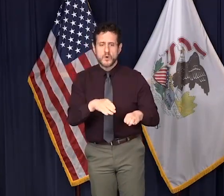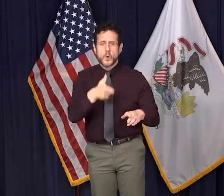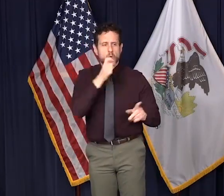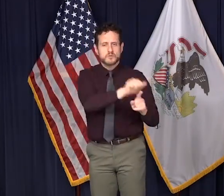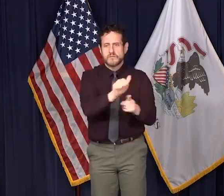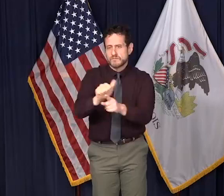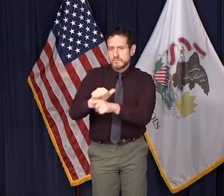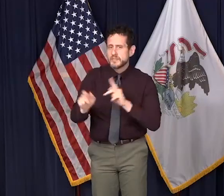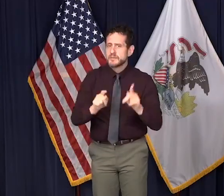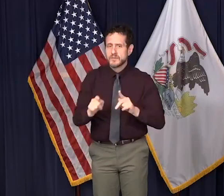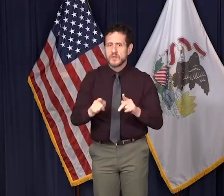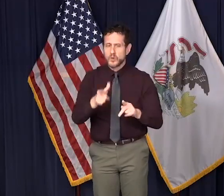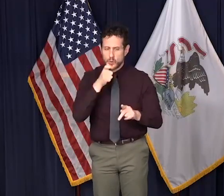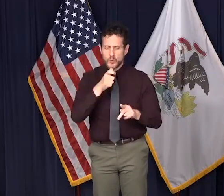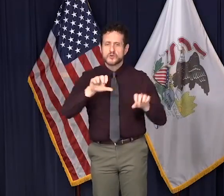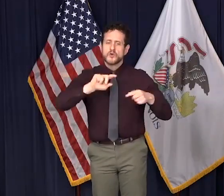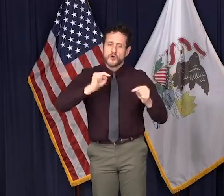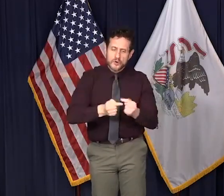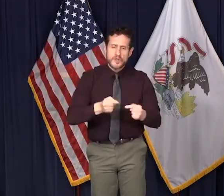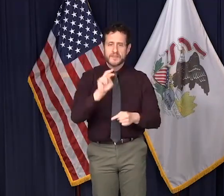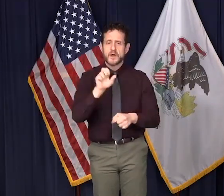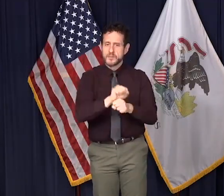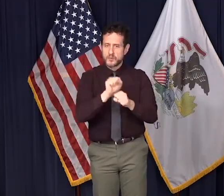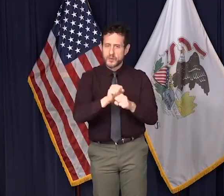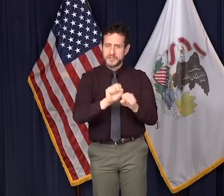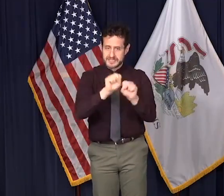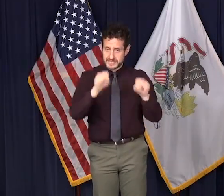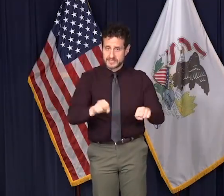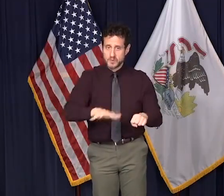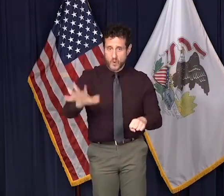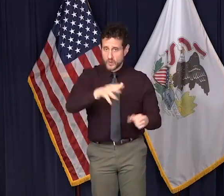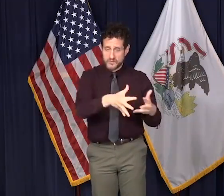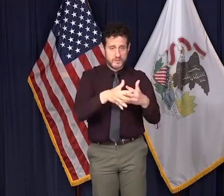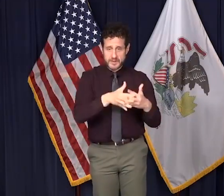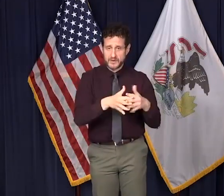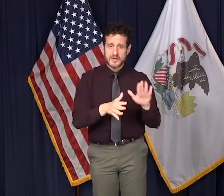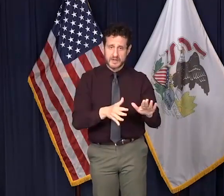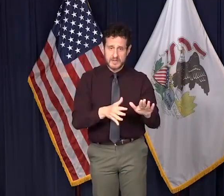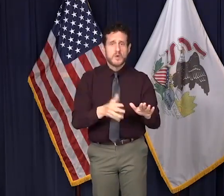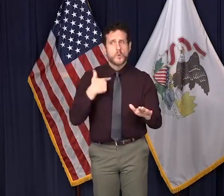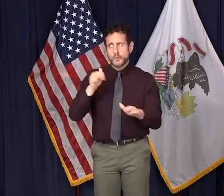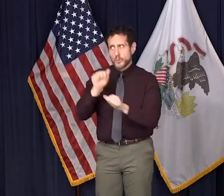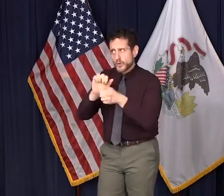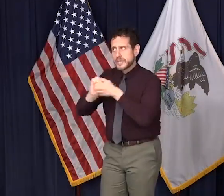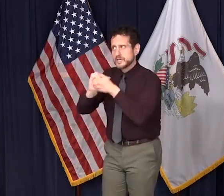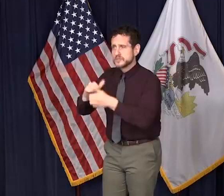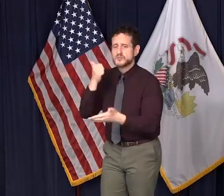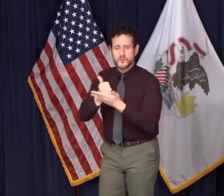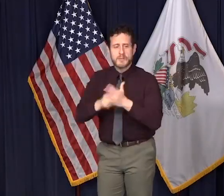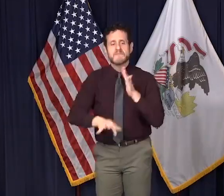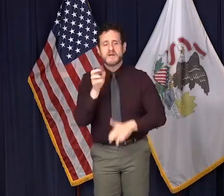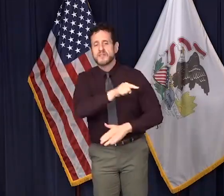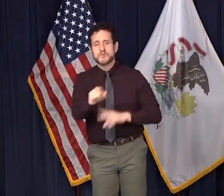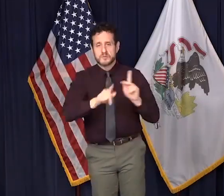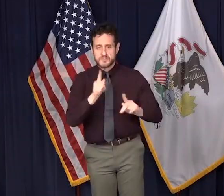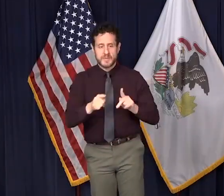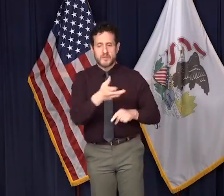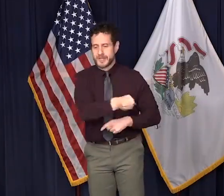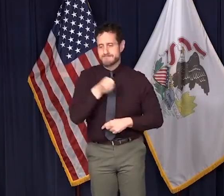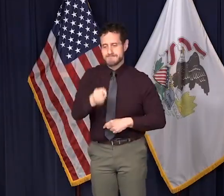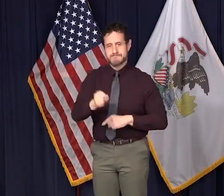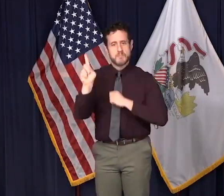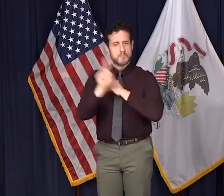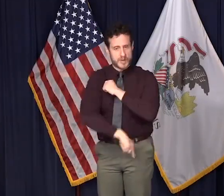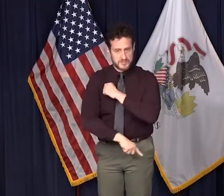in nearly every state. I want to ask members of the media to help spread the word that an individual who has